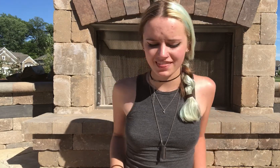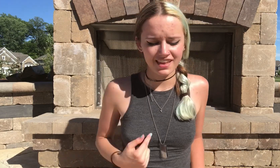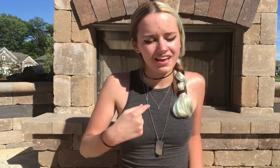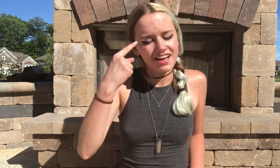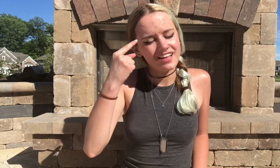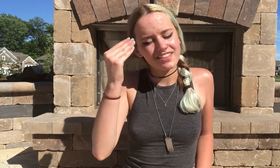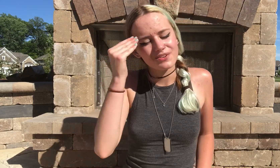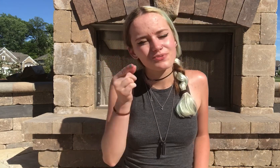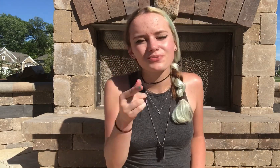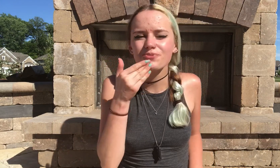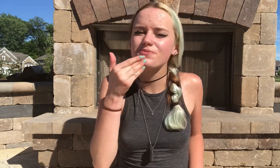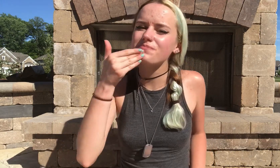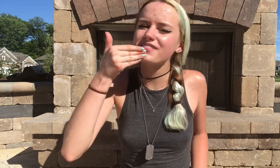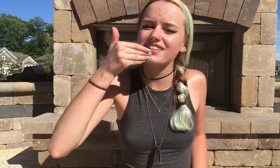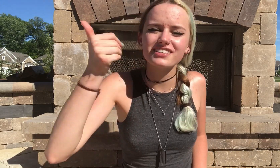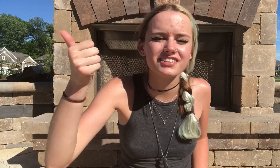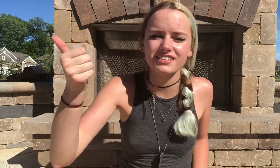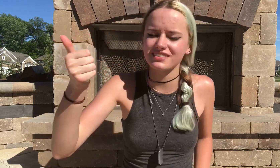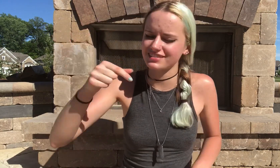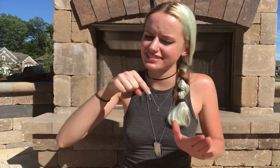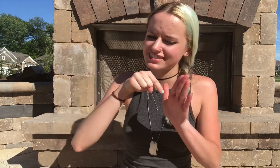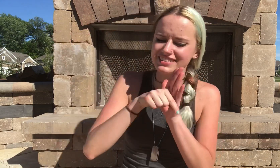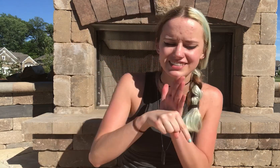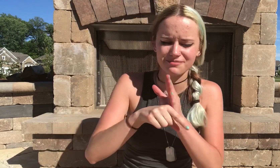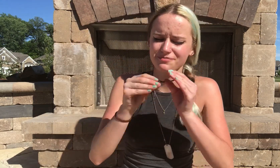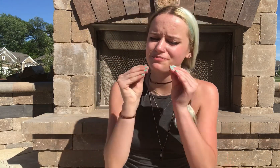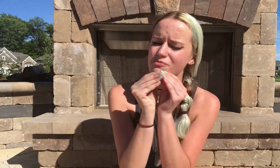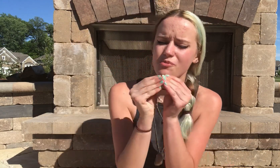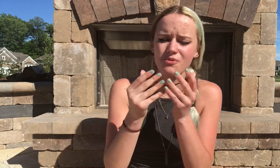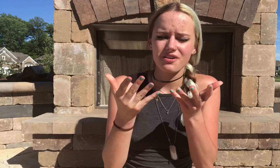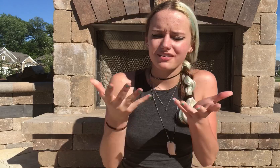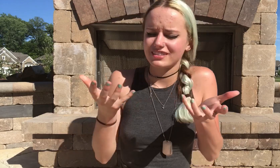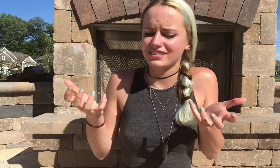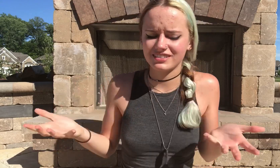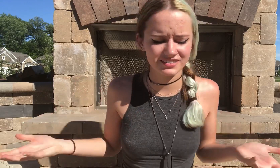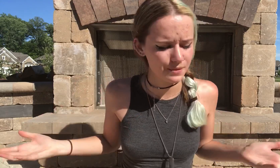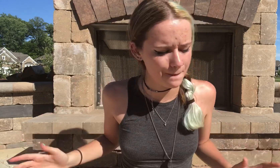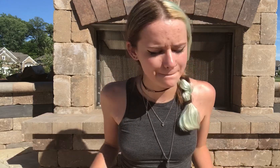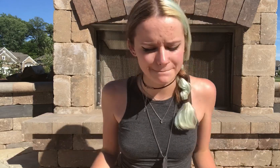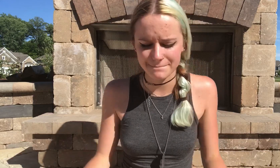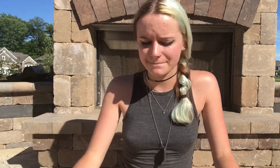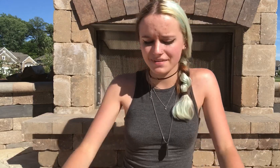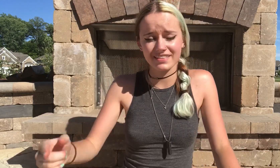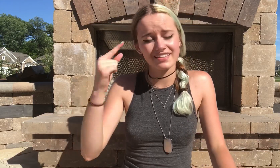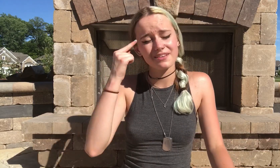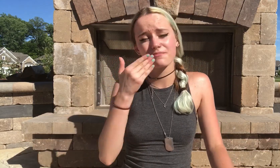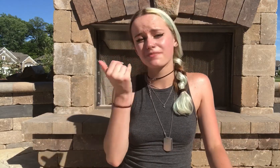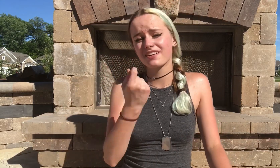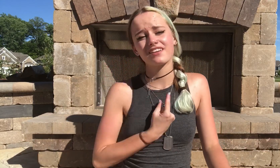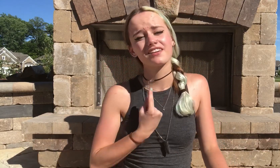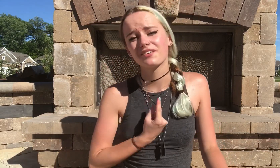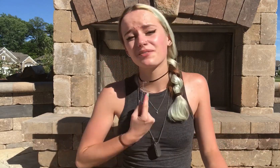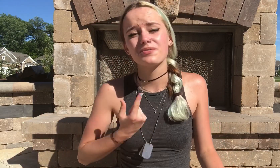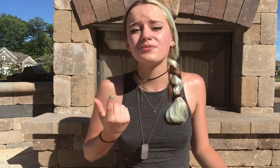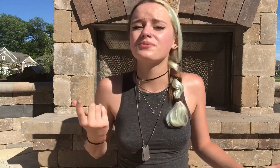Thought I knew you better, thinkin' better on my own